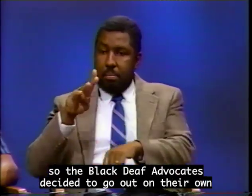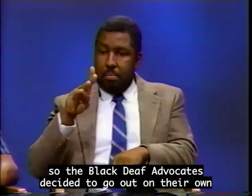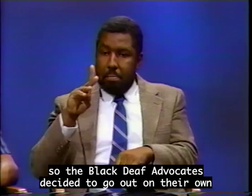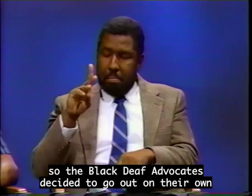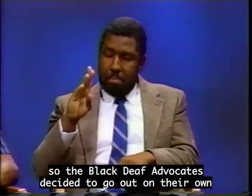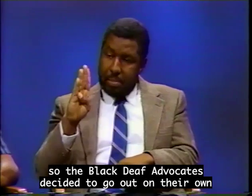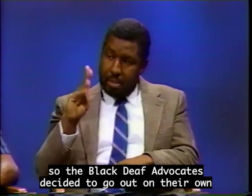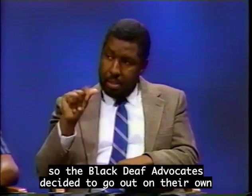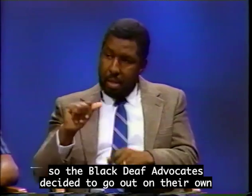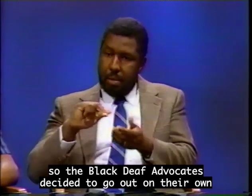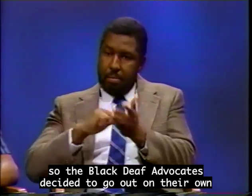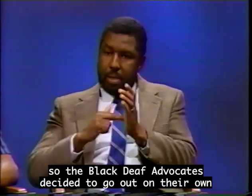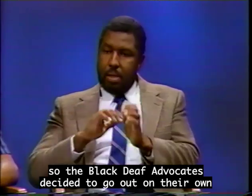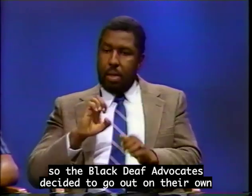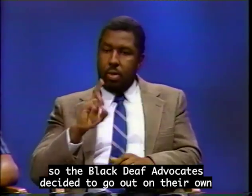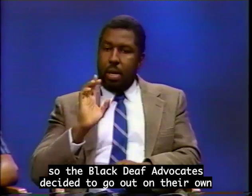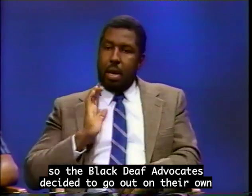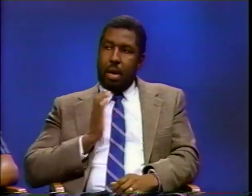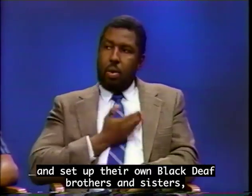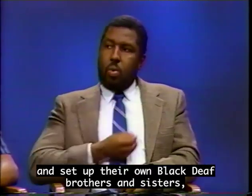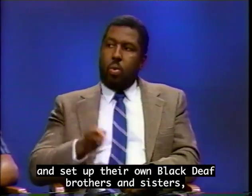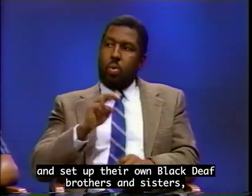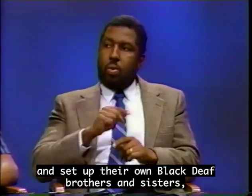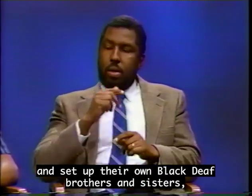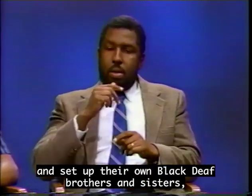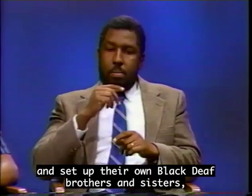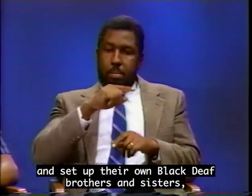Advocates decided to go out on their own and set up their own